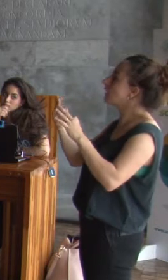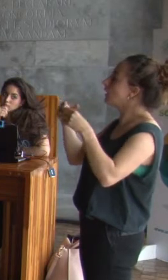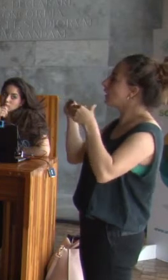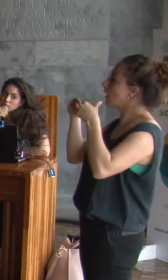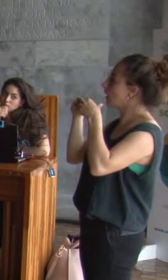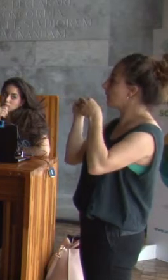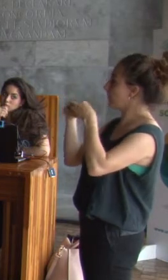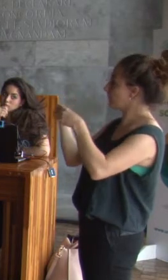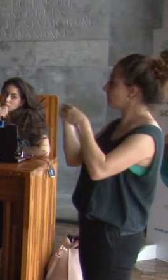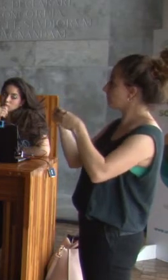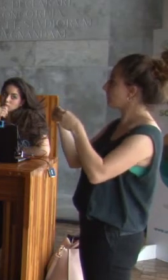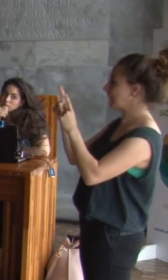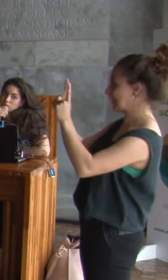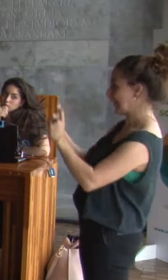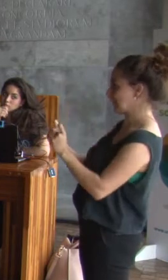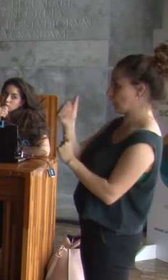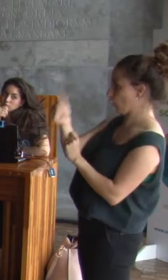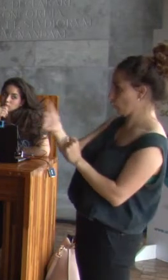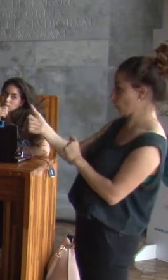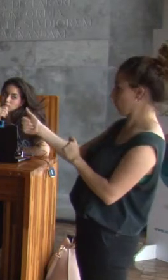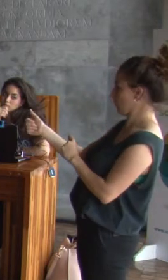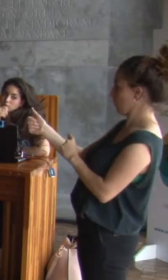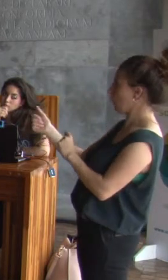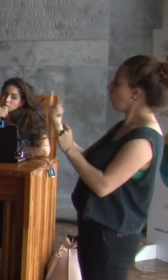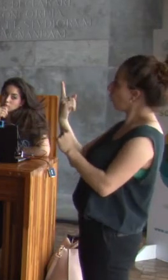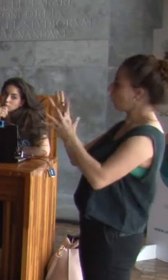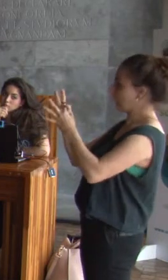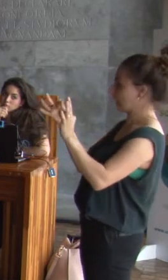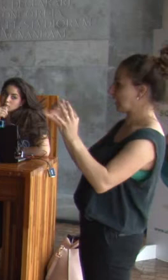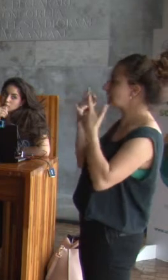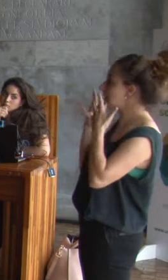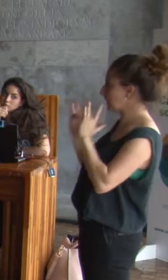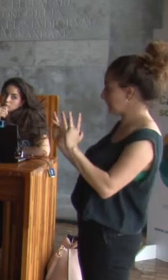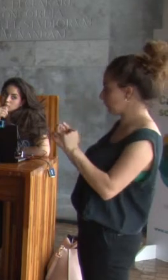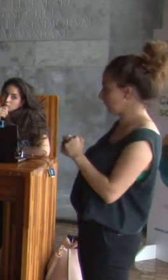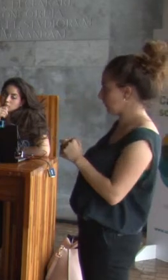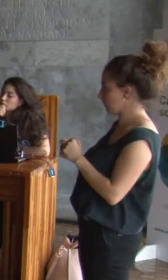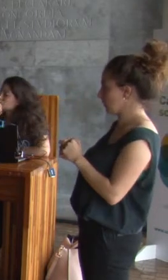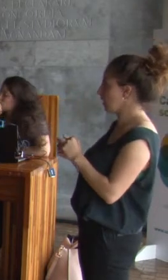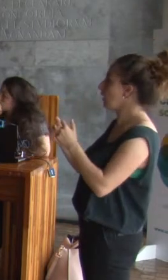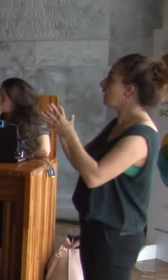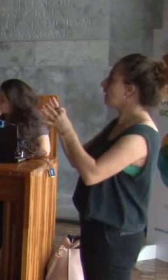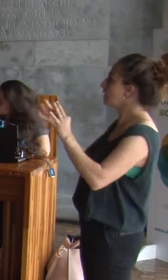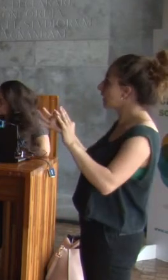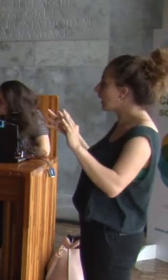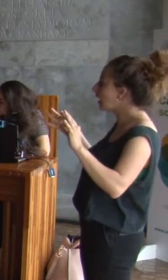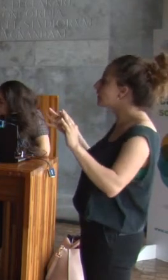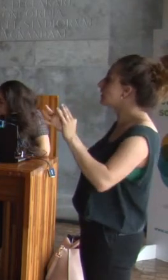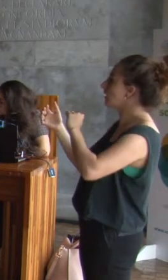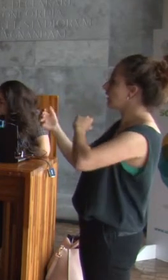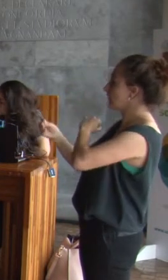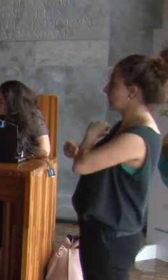tested individually. This looks like an easy sentence, right? We do this all the time. But that's a passive. Participants were